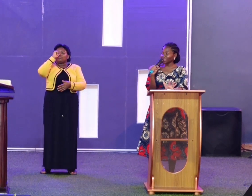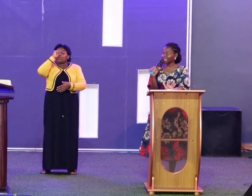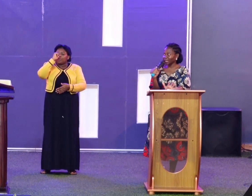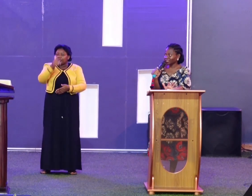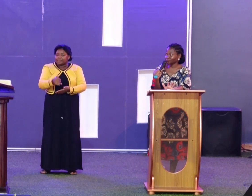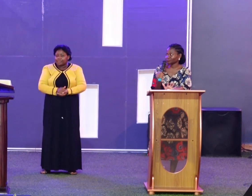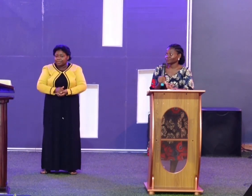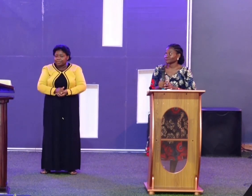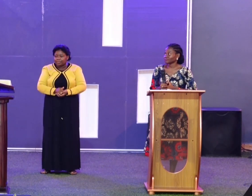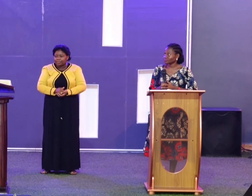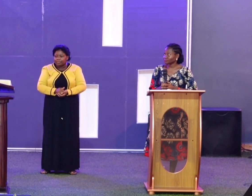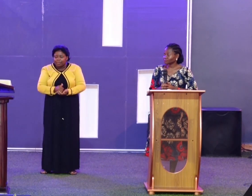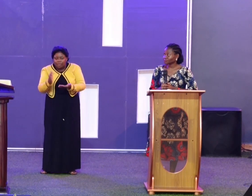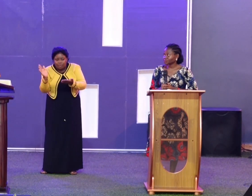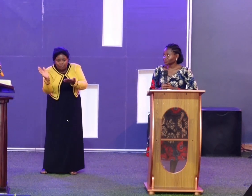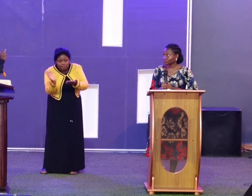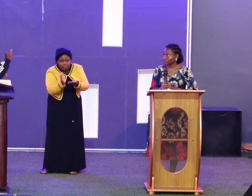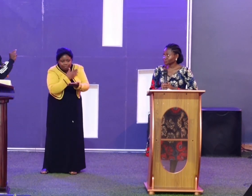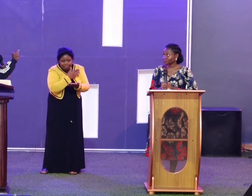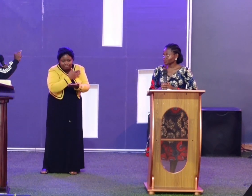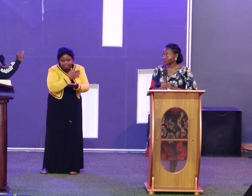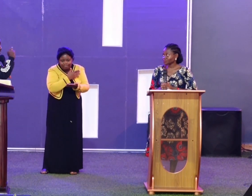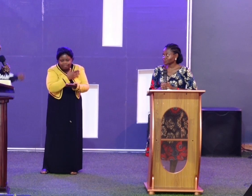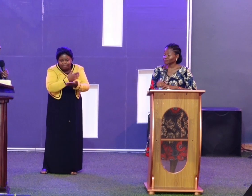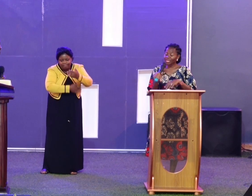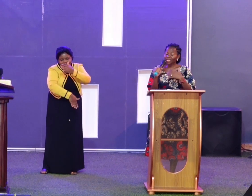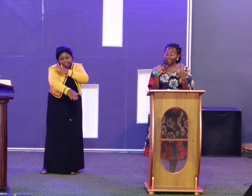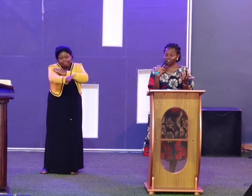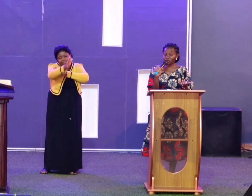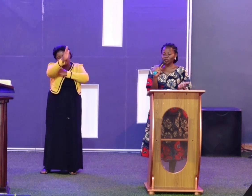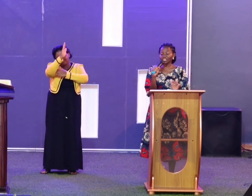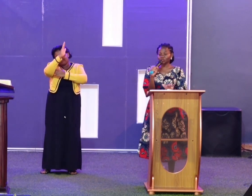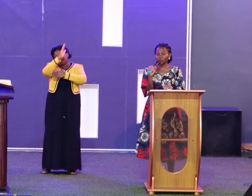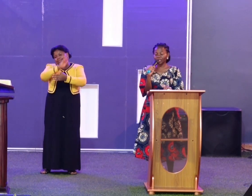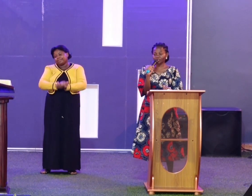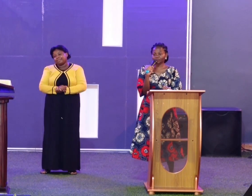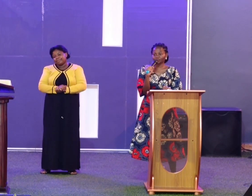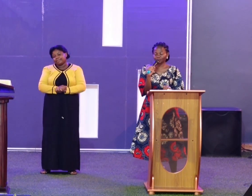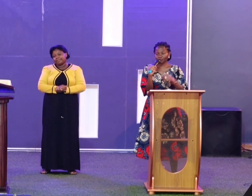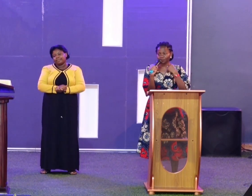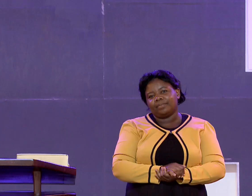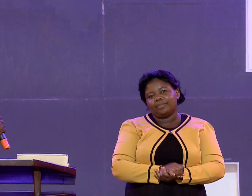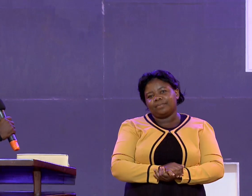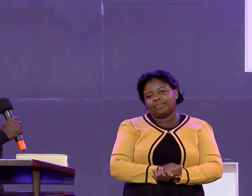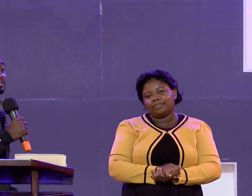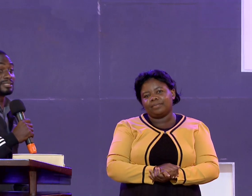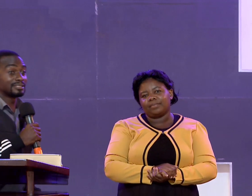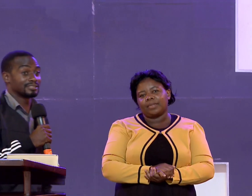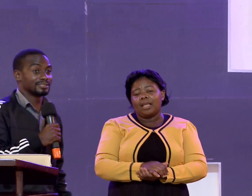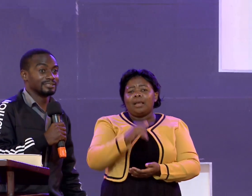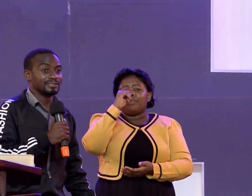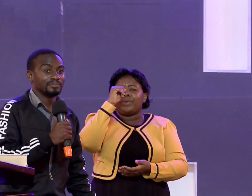kubanga malala takes away God. Gajawo katonda. What does pride